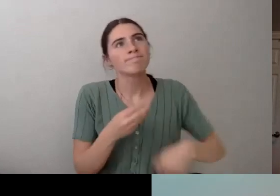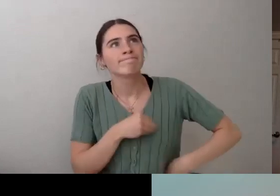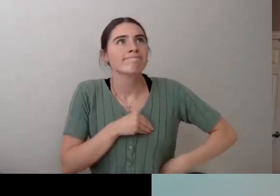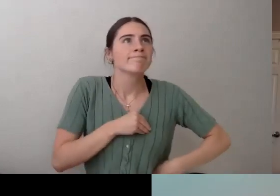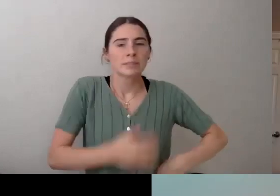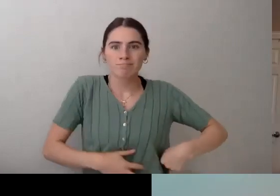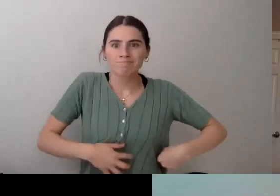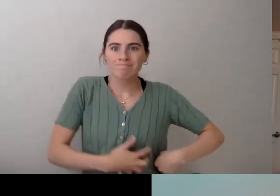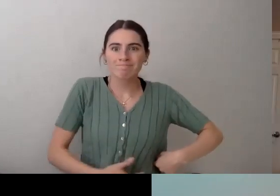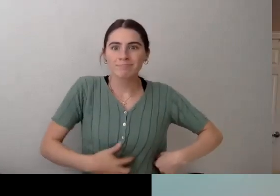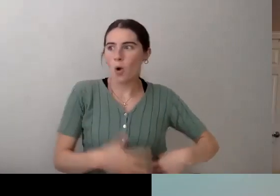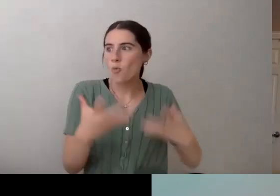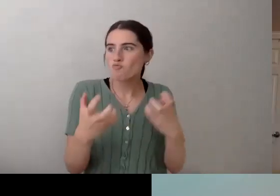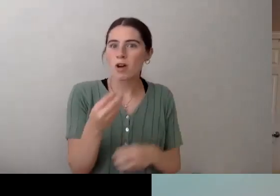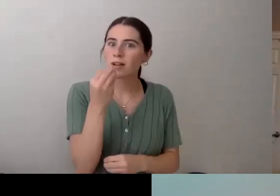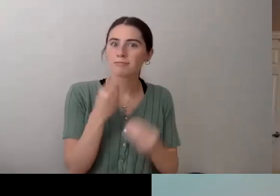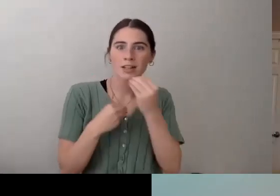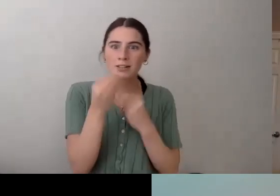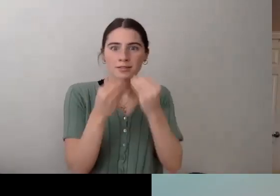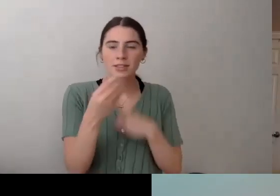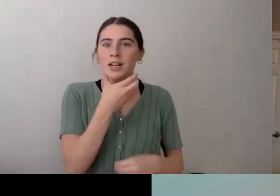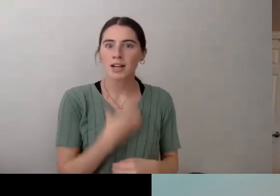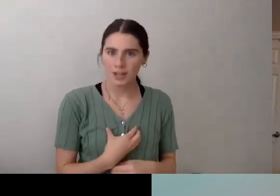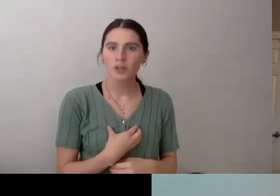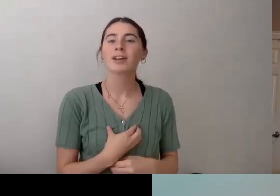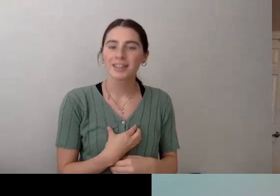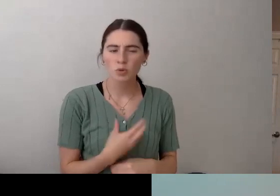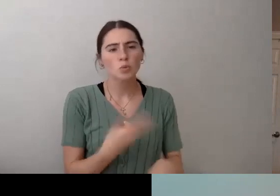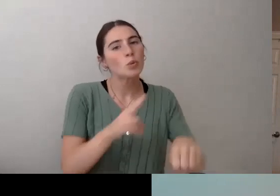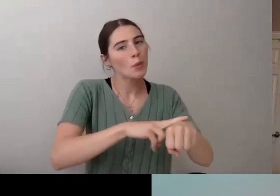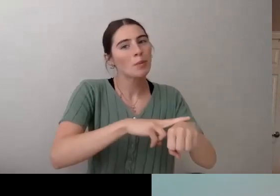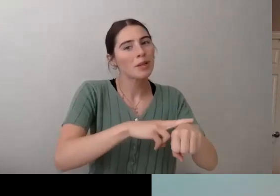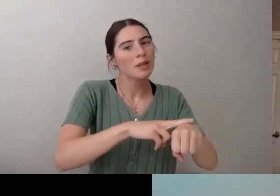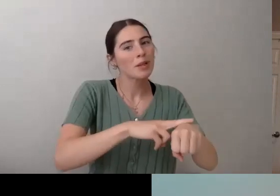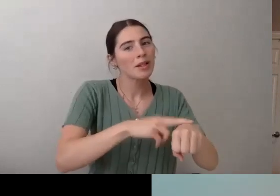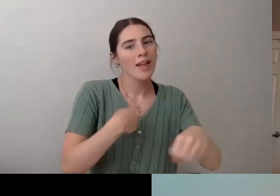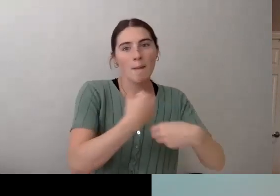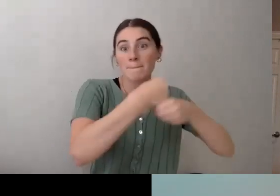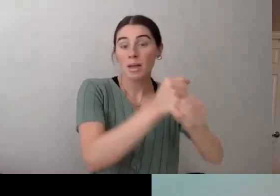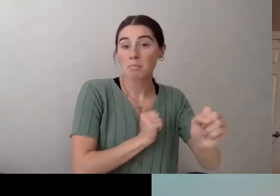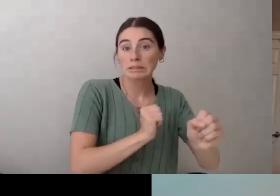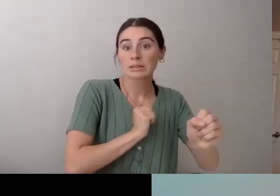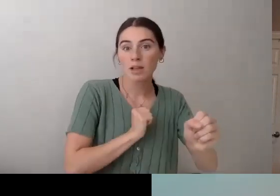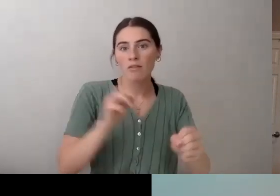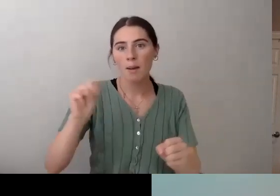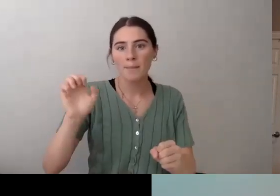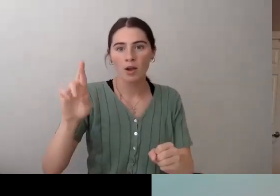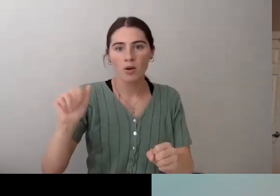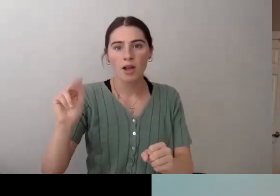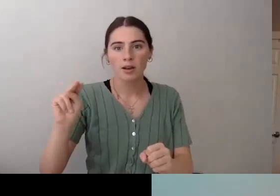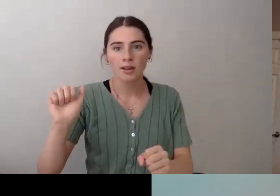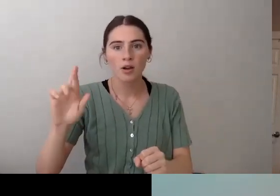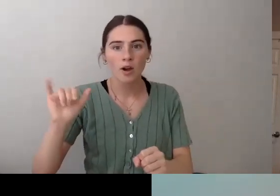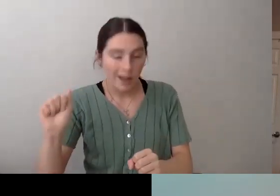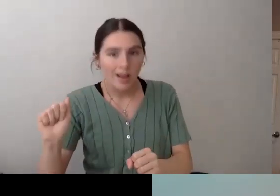really delicious. So normally I would make the marinara sauce and that would call for vegetables, yes.